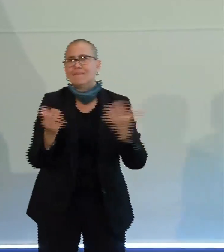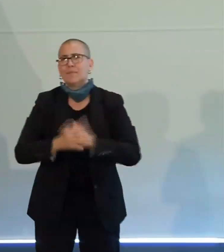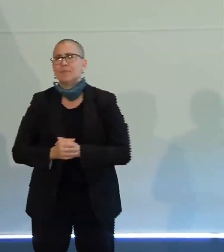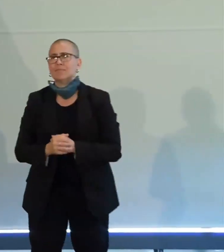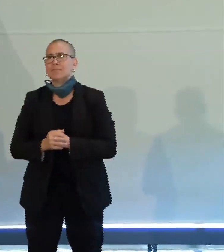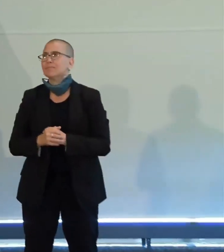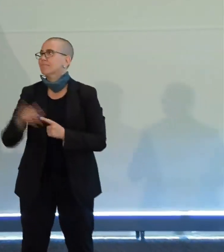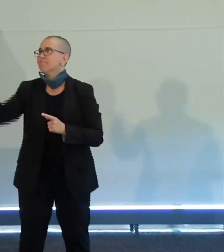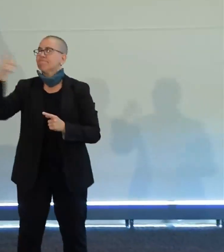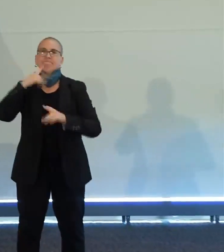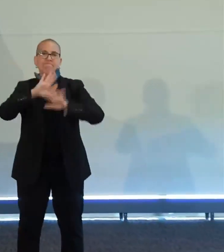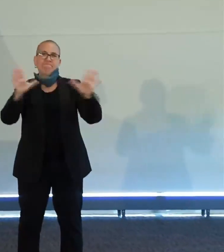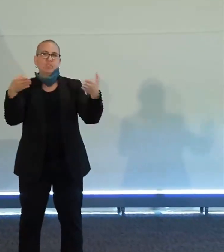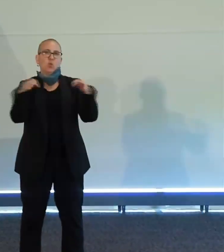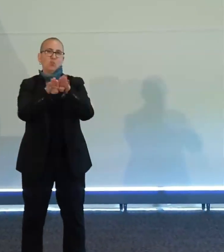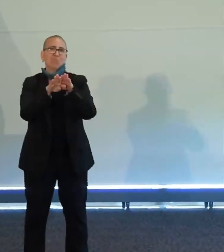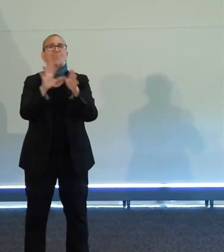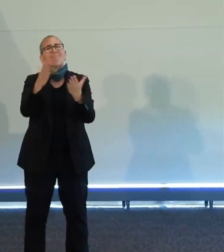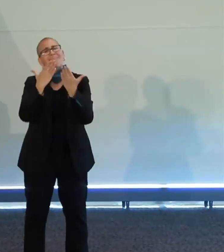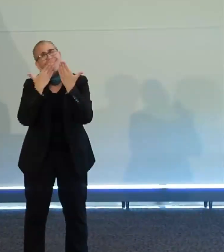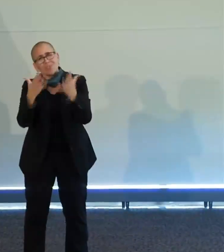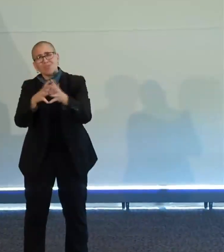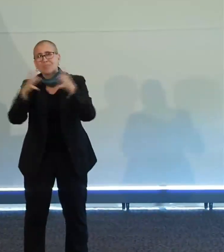Thank you all very much.